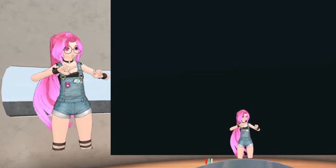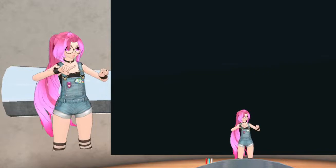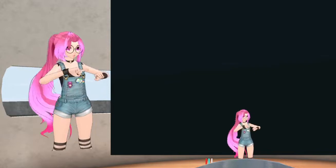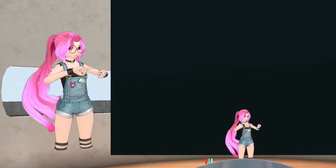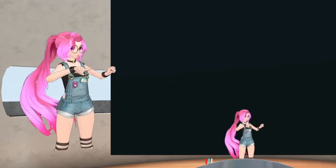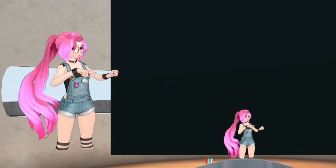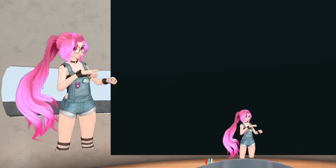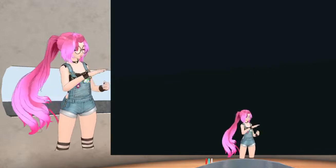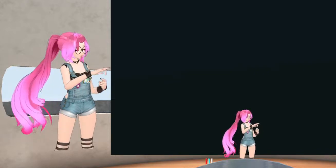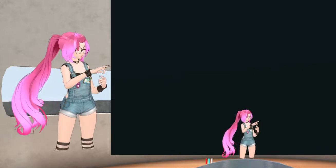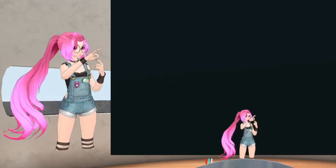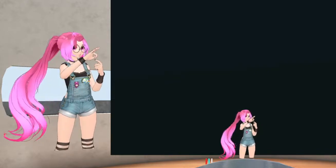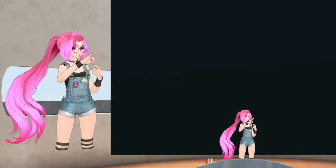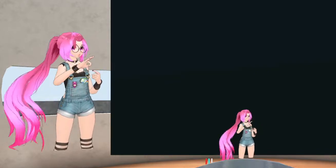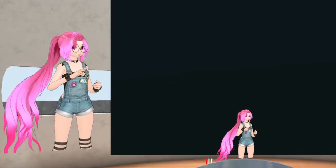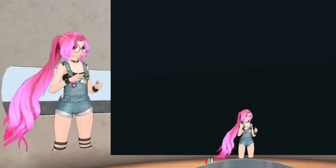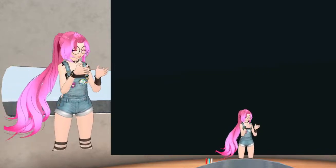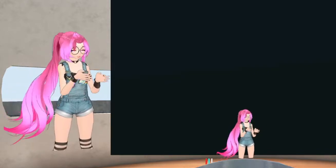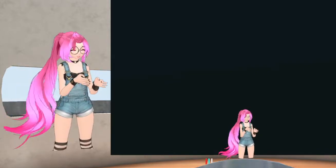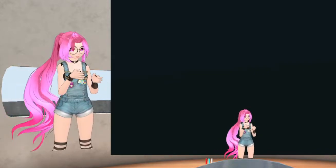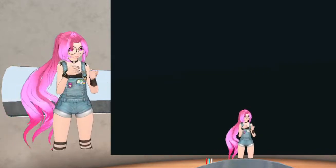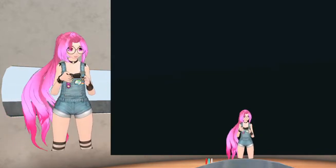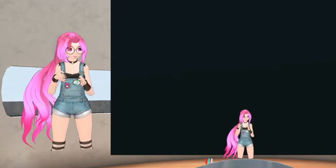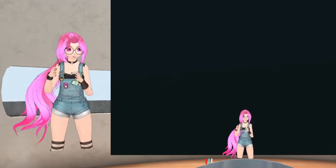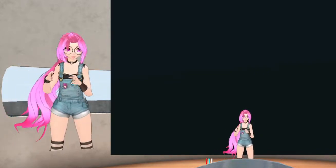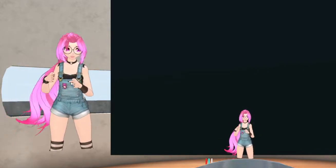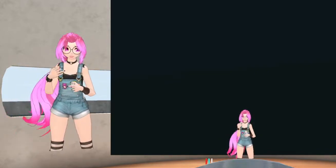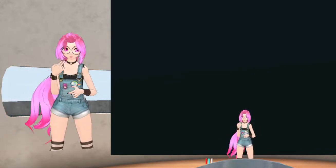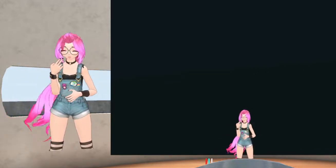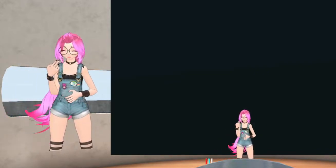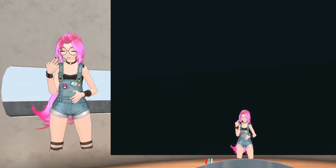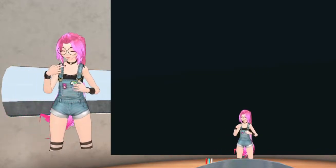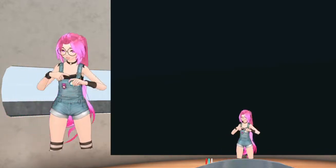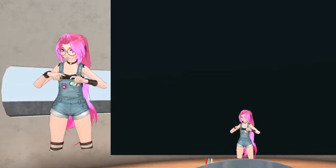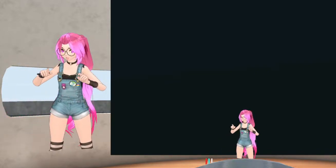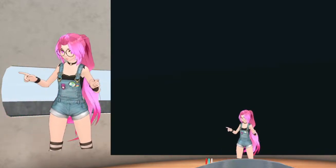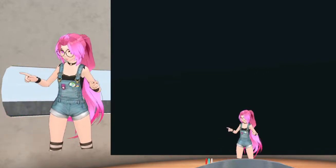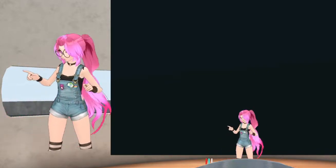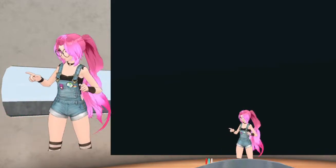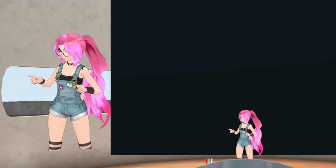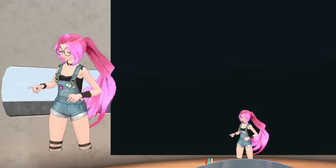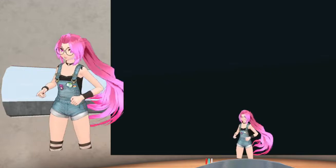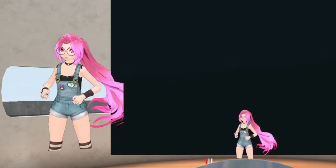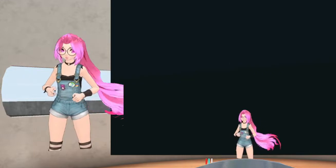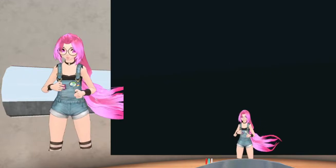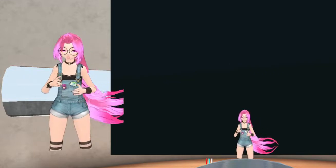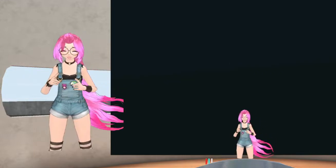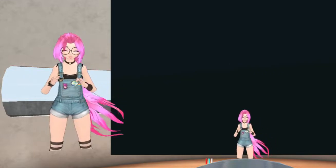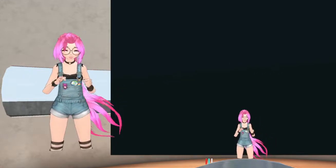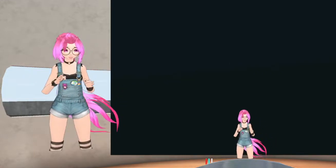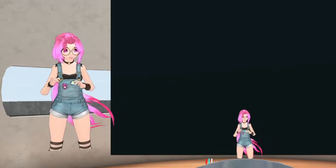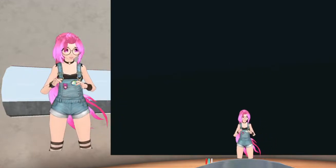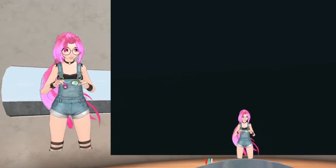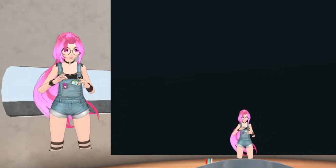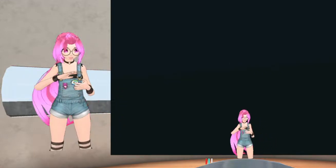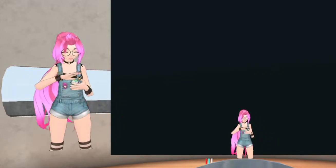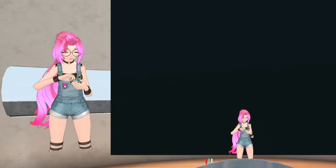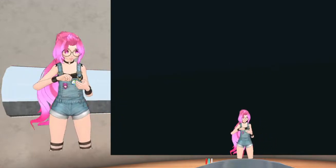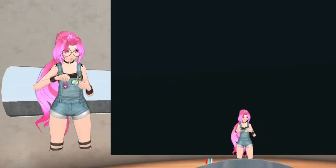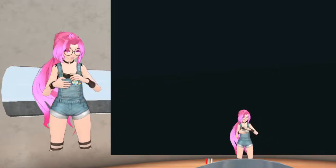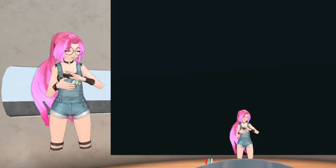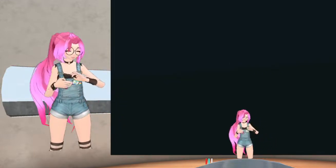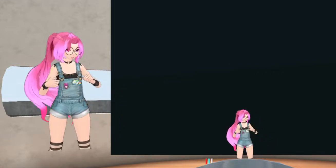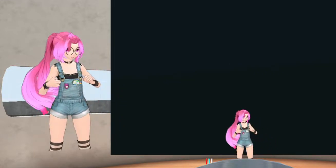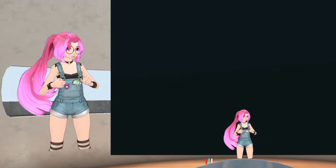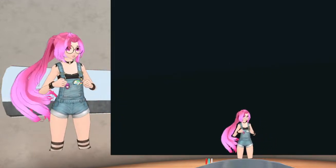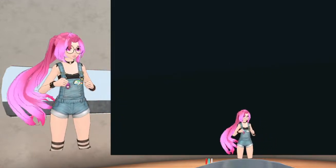all so different and so unique, and every single one of you looks very different. So when you're describing a